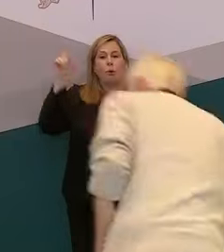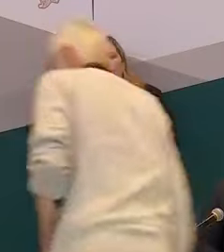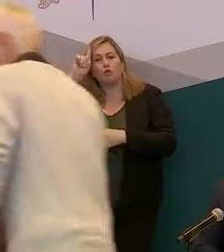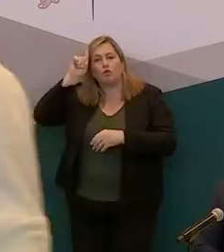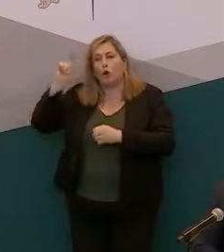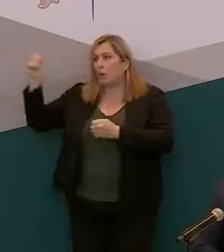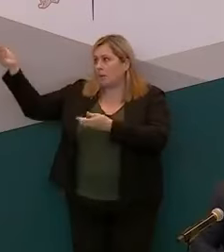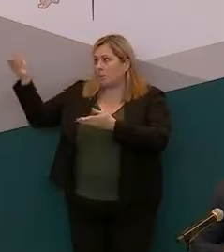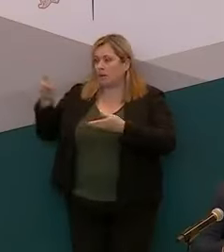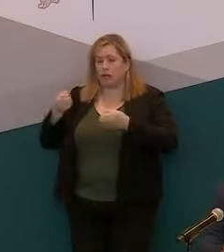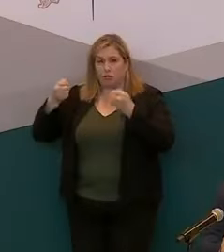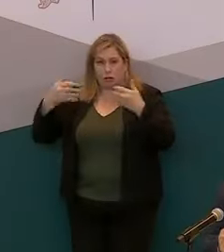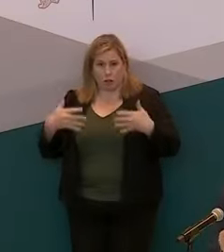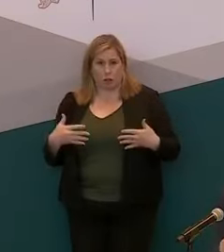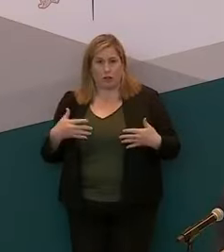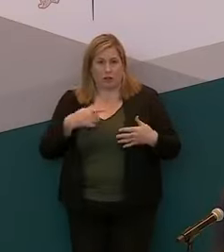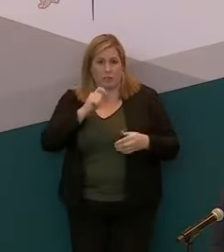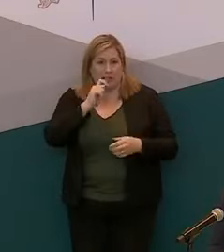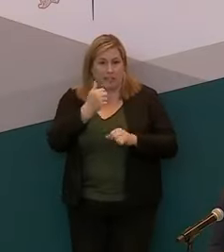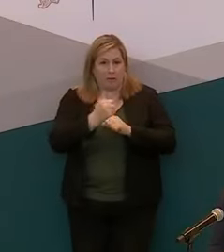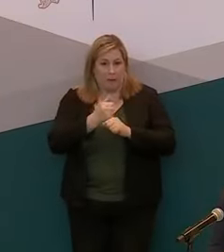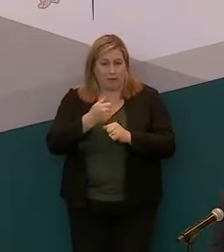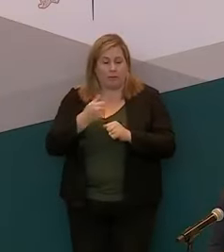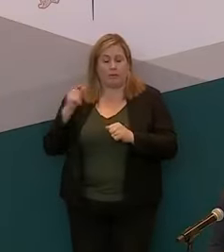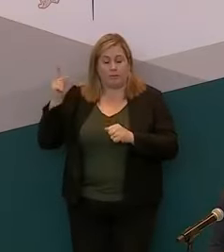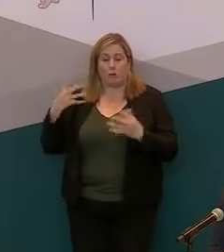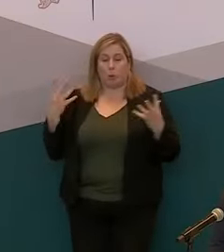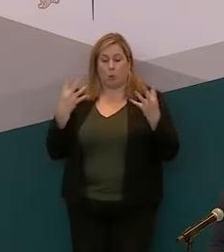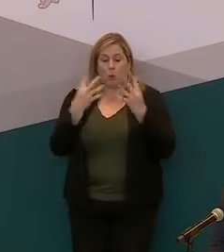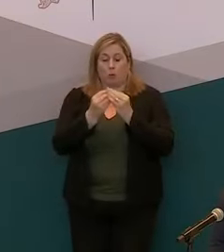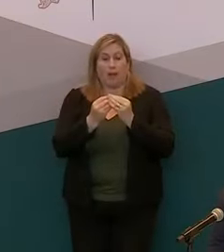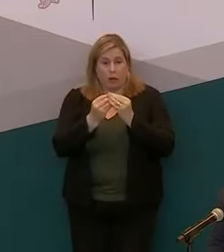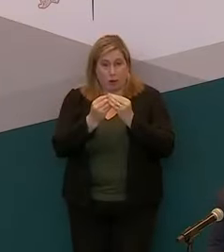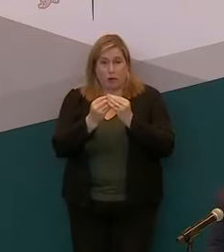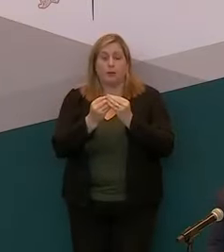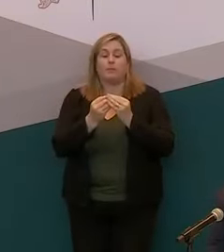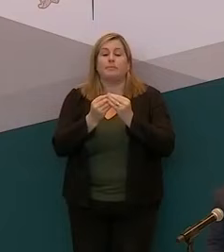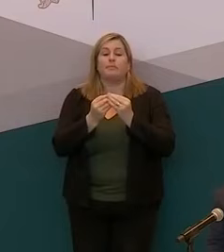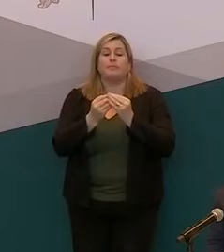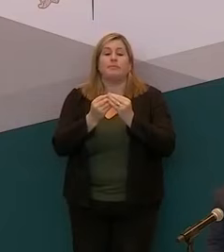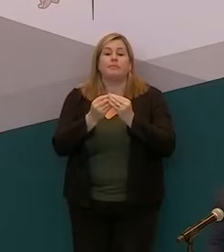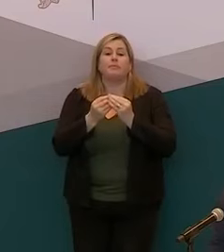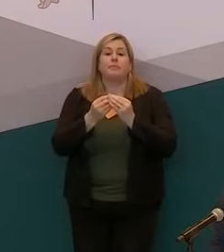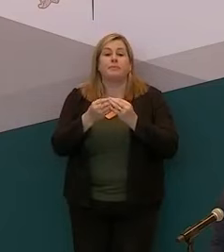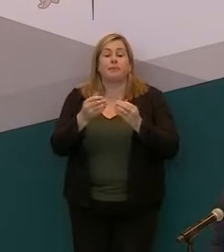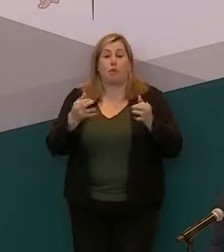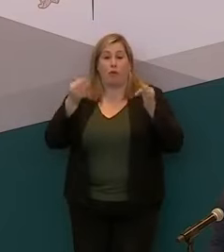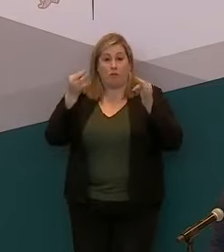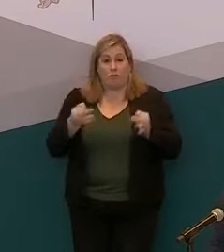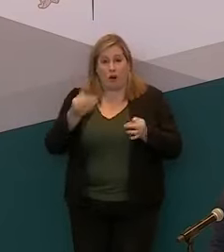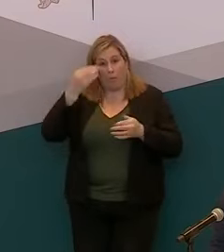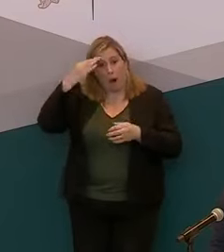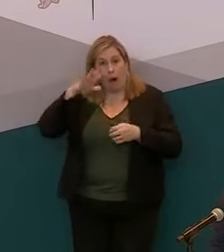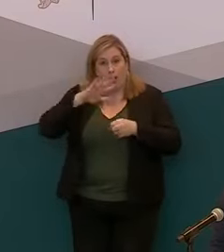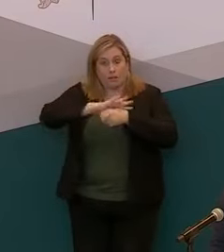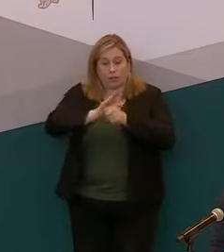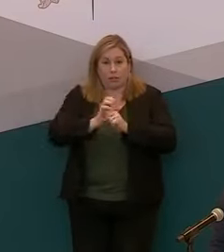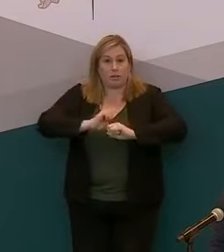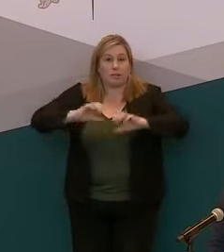that we've been telling you about in the last number of days, bringing the total number of cases now confirmed in Ireland